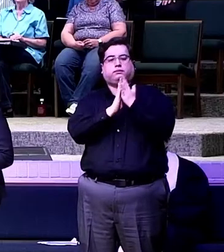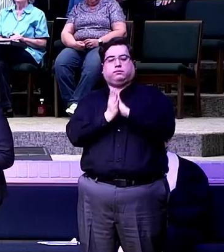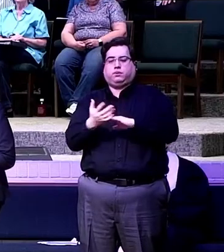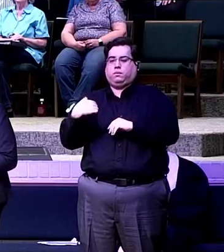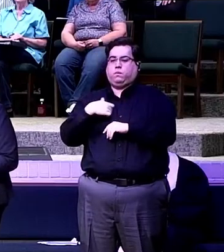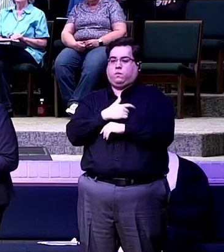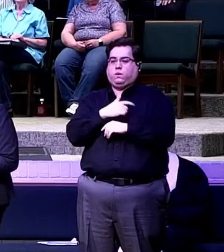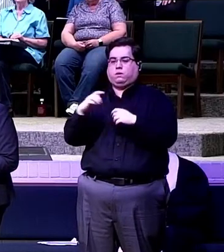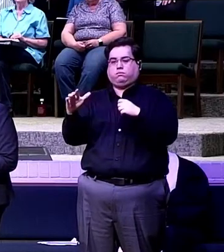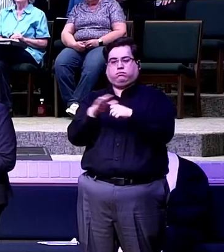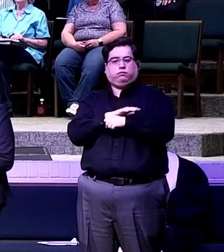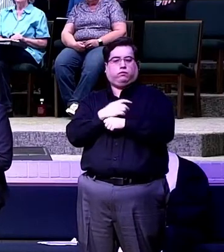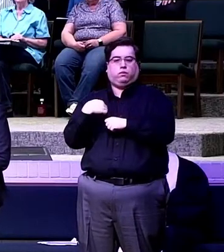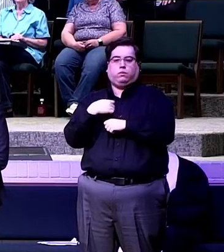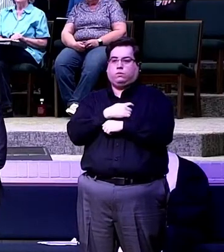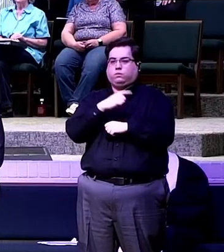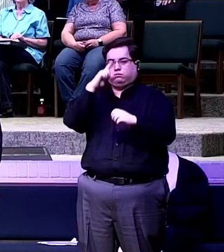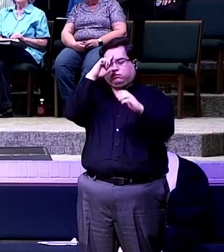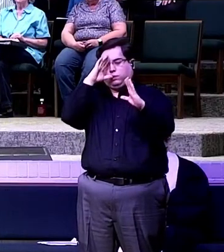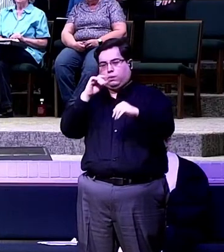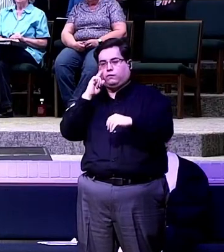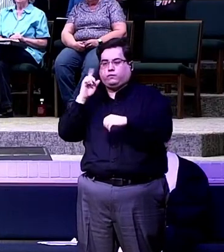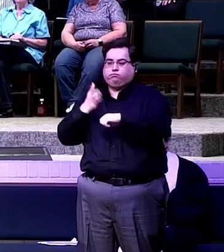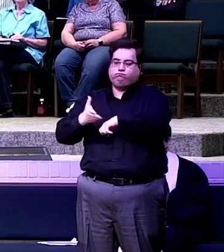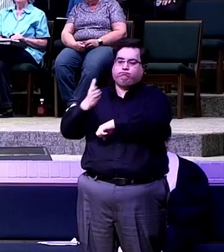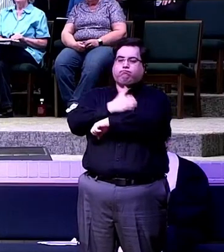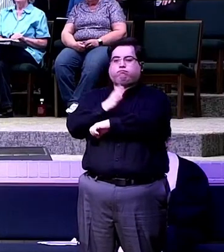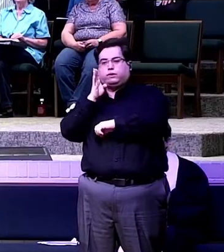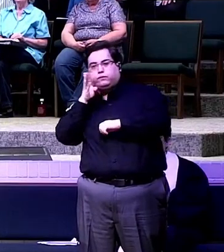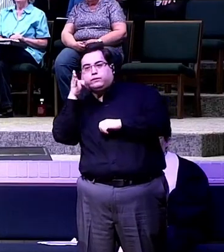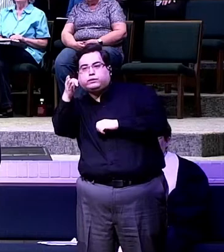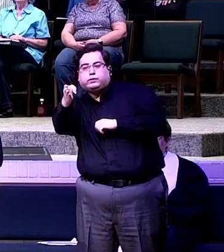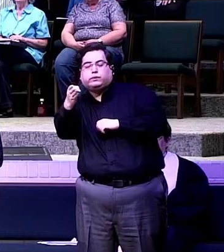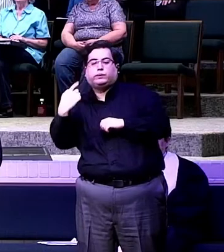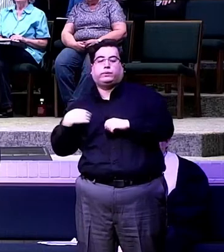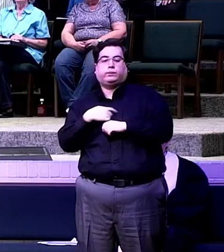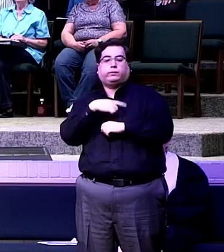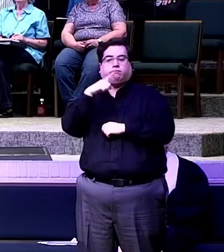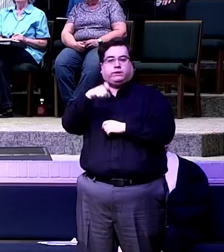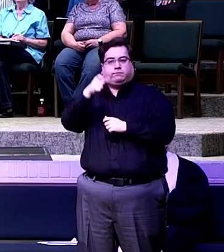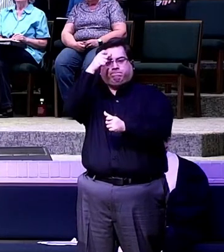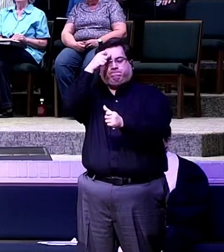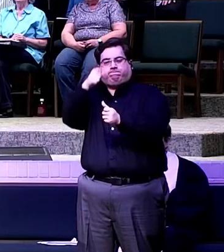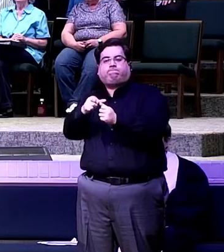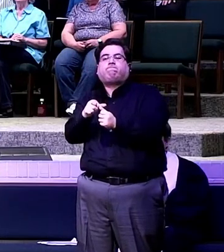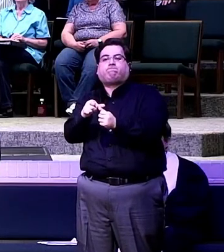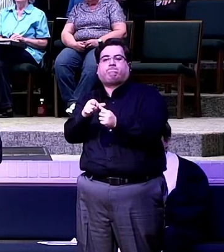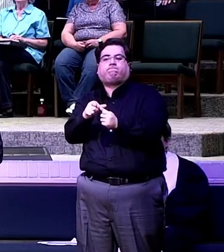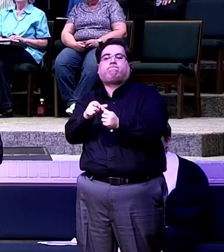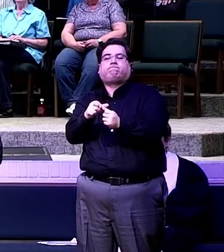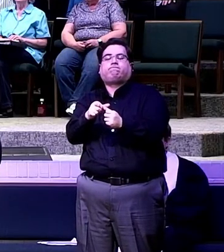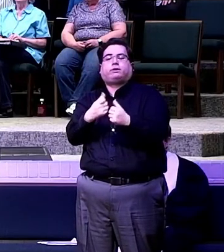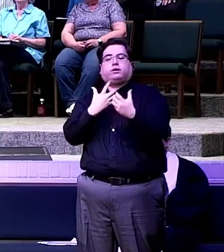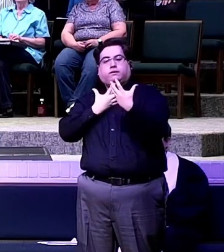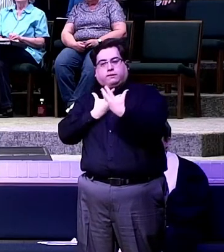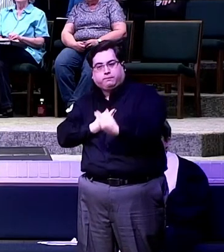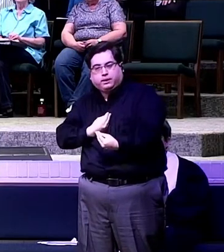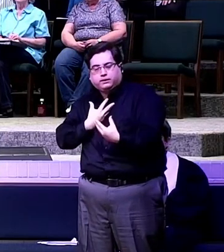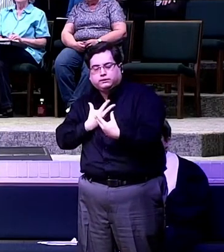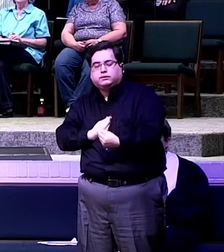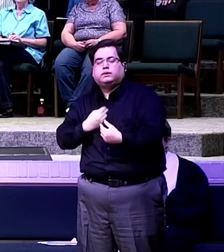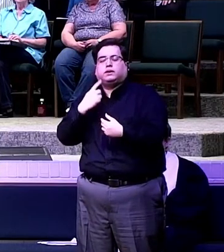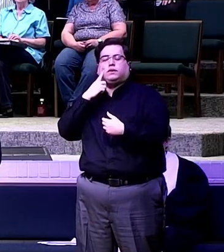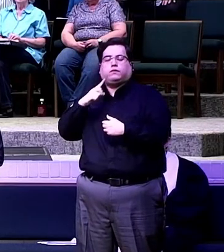for a better future. And we must not forget to have compassion